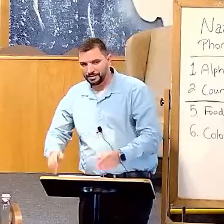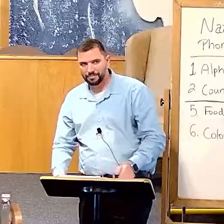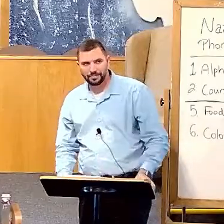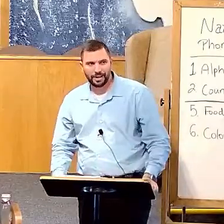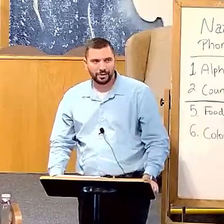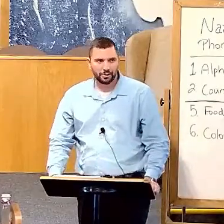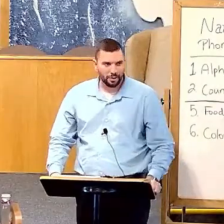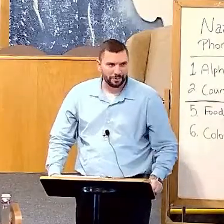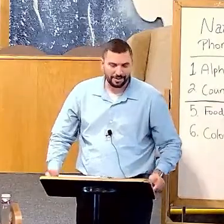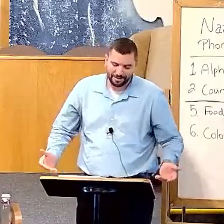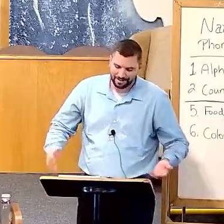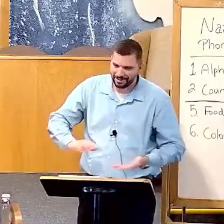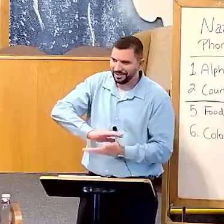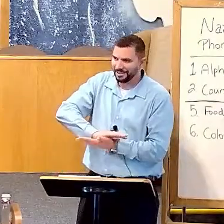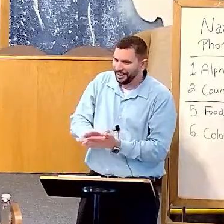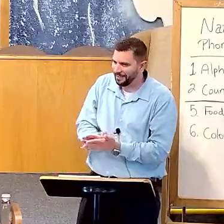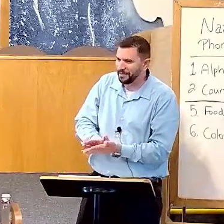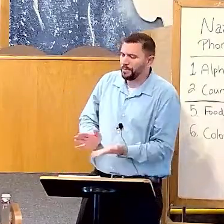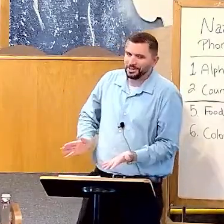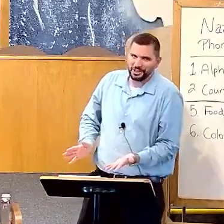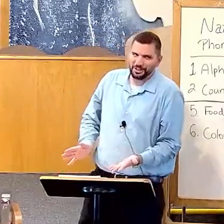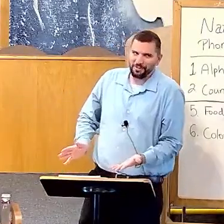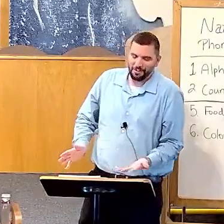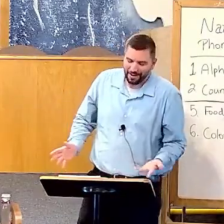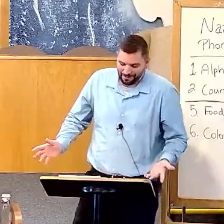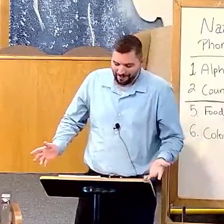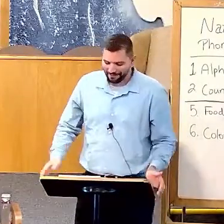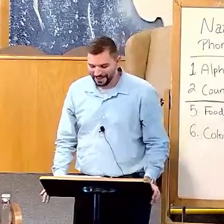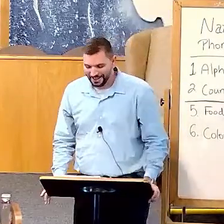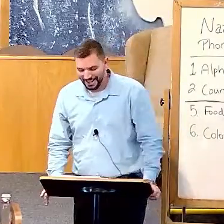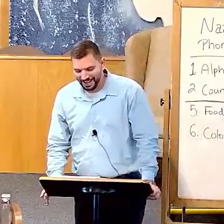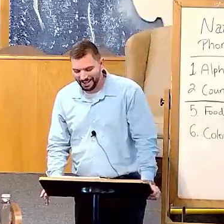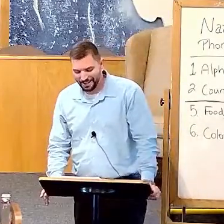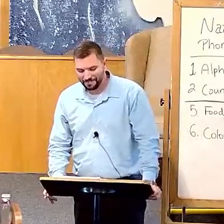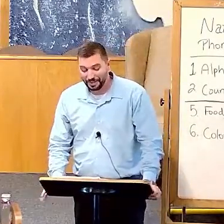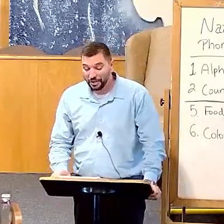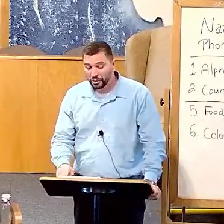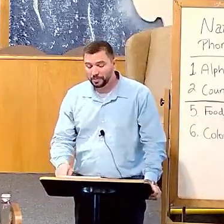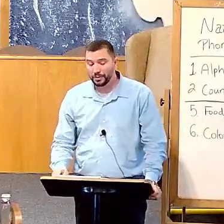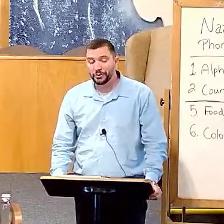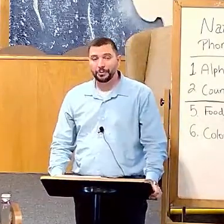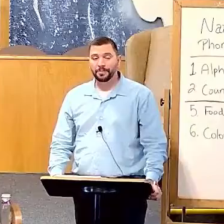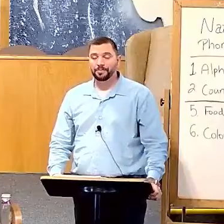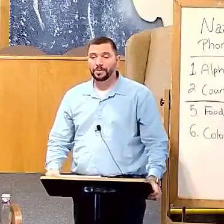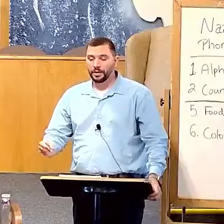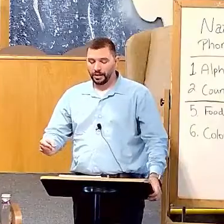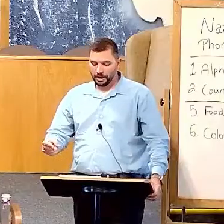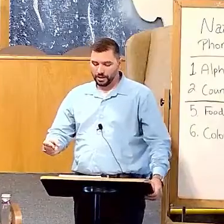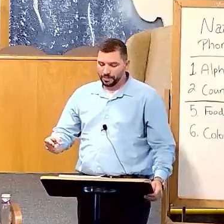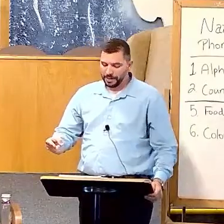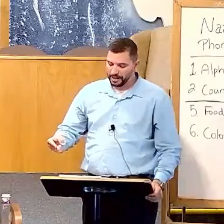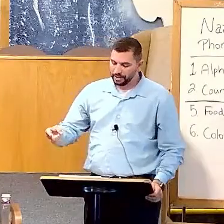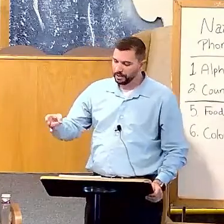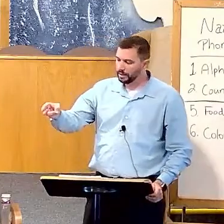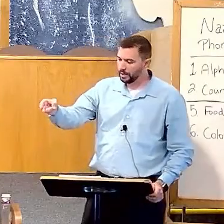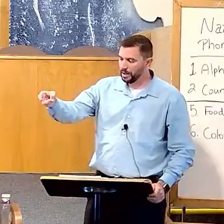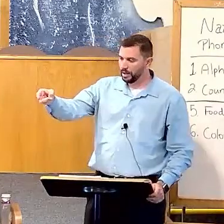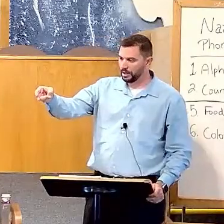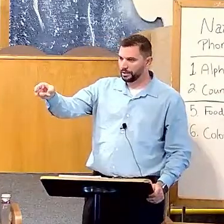I go to Walmart. I've never pressed cheese before. I don't know. Spoon, you're going to make,